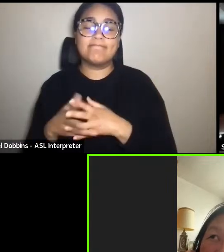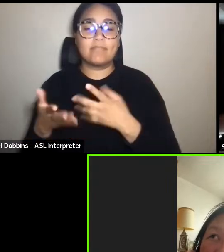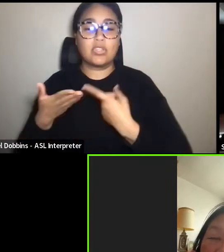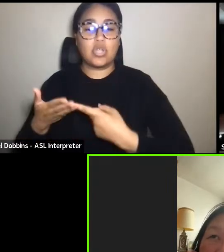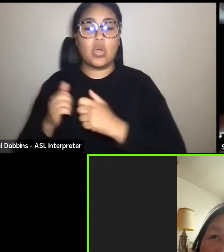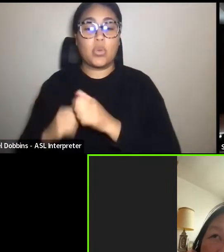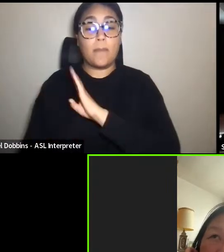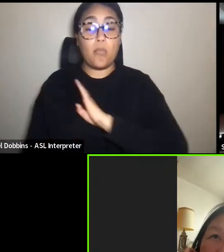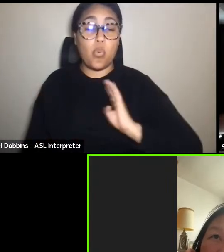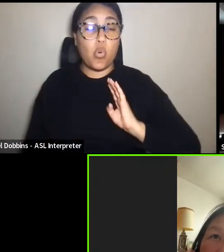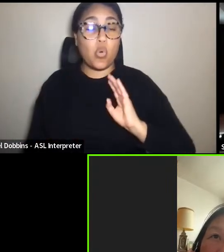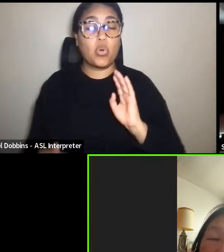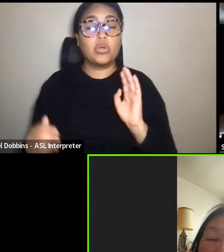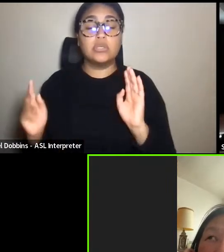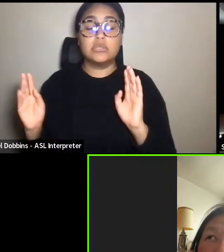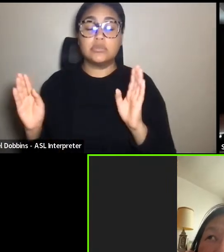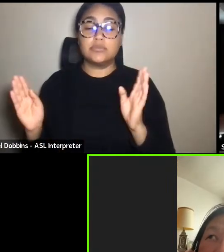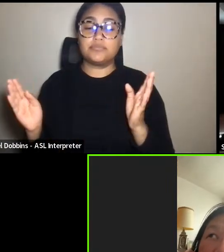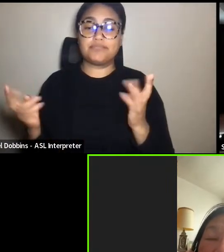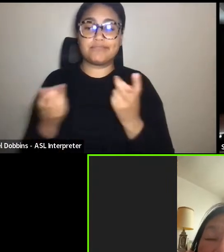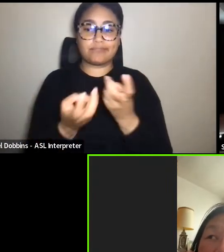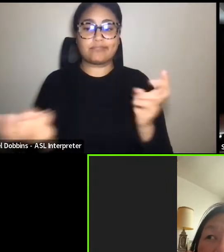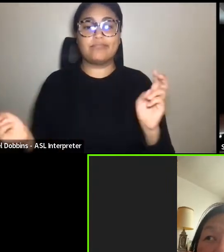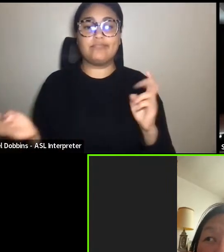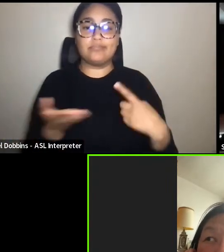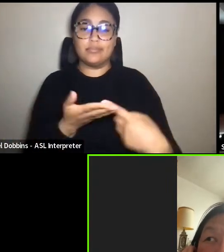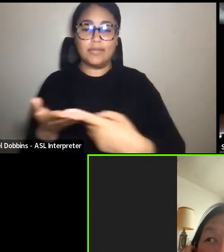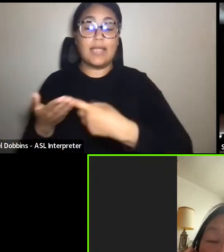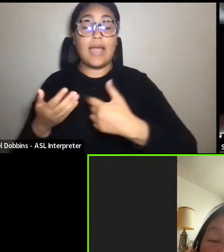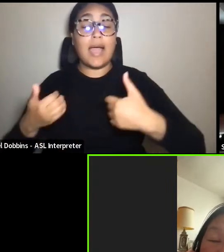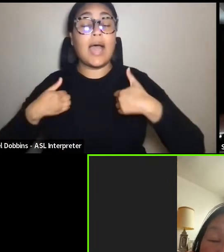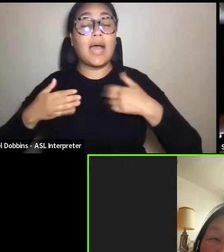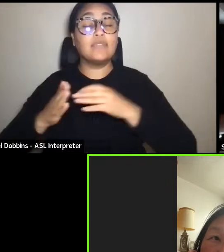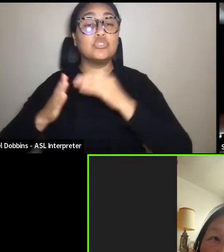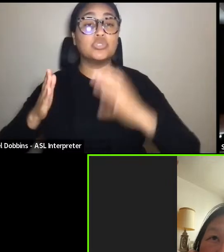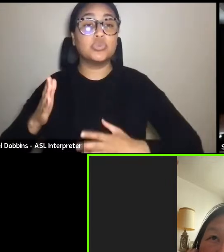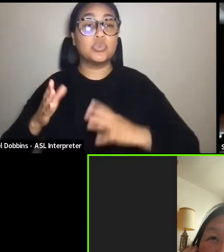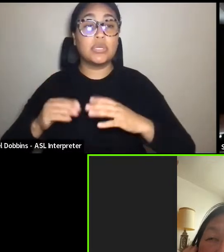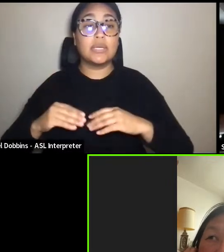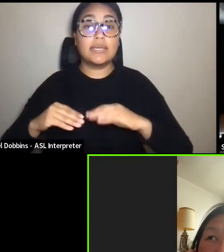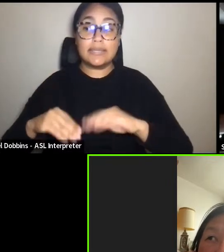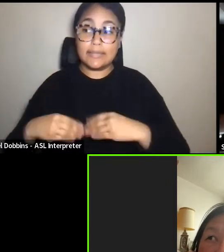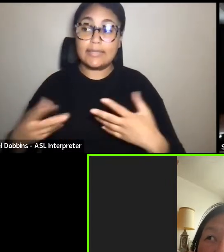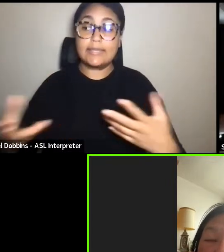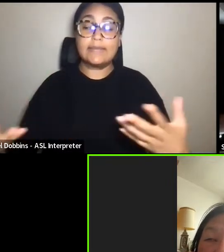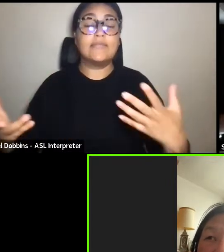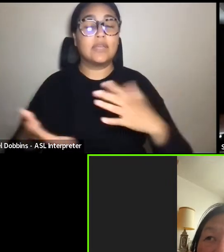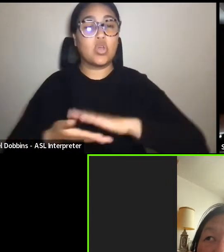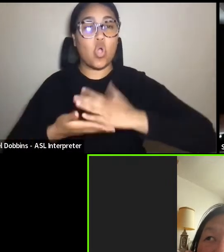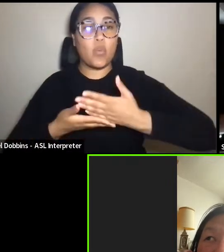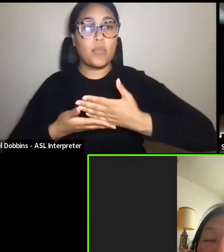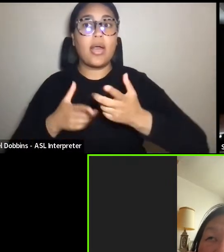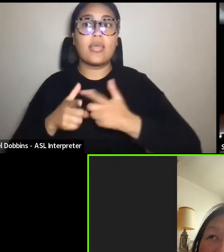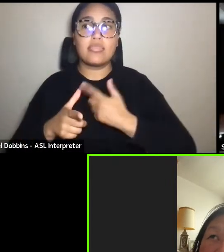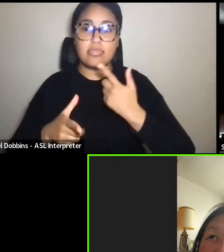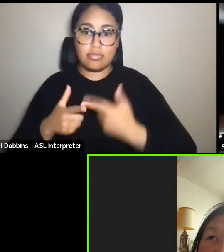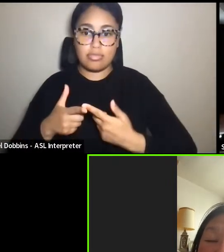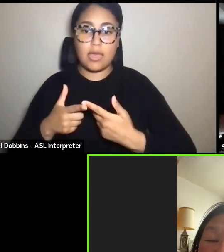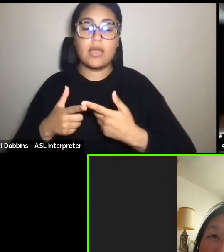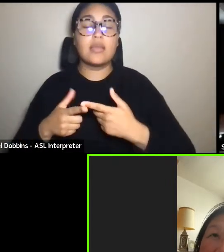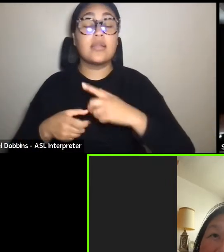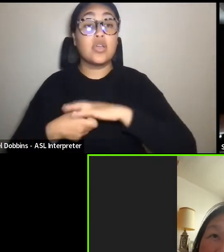board members about, having our students be issued Chromebooks and stuff like that. And then when